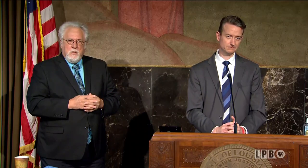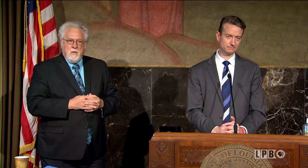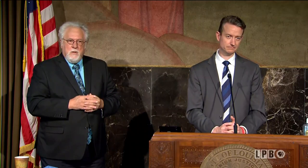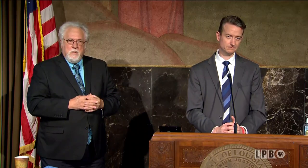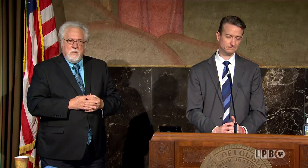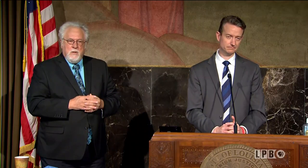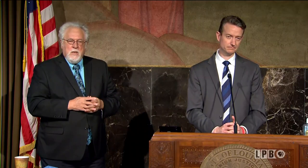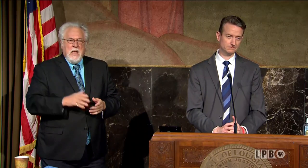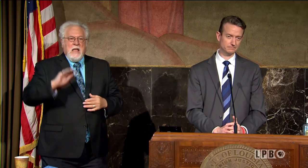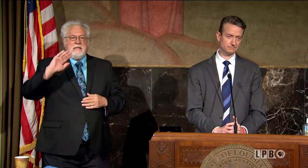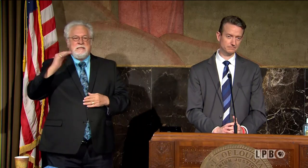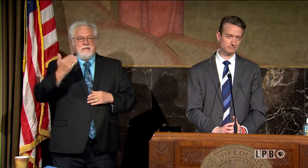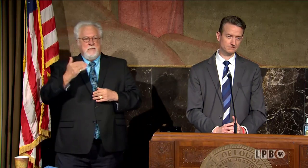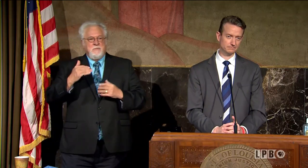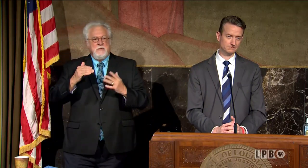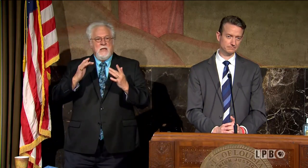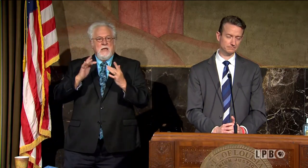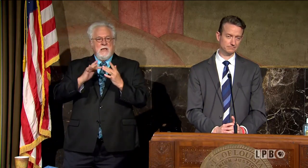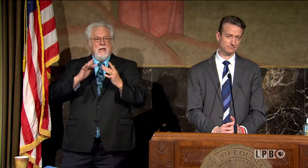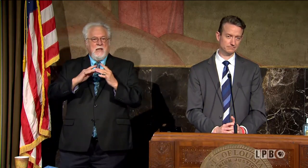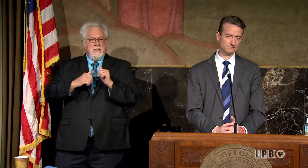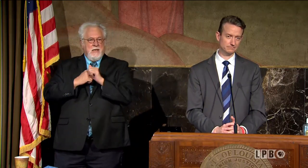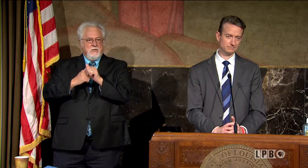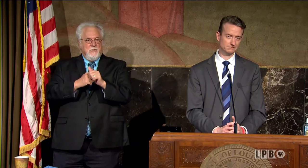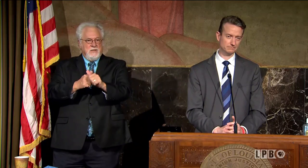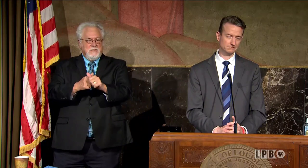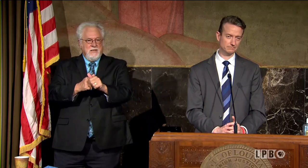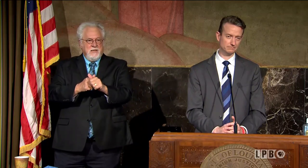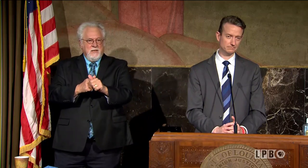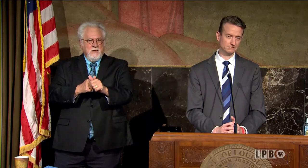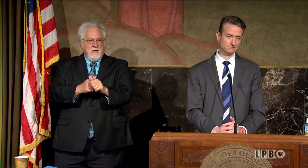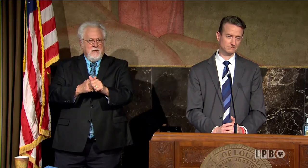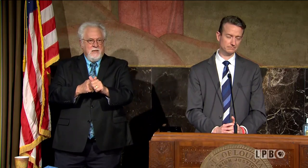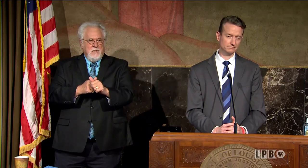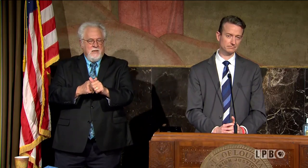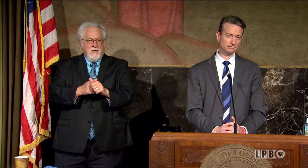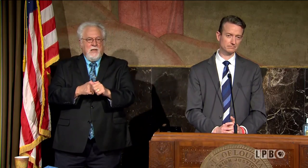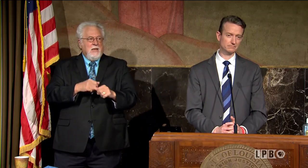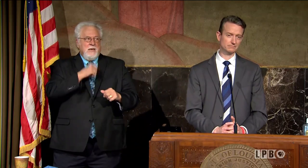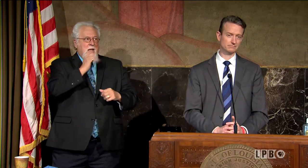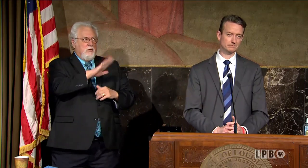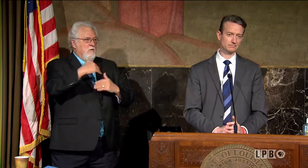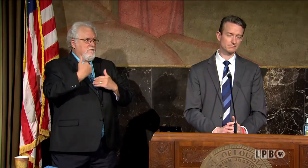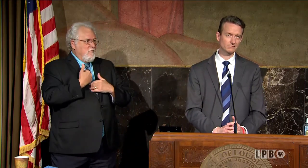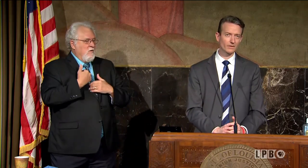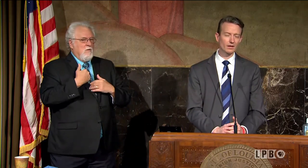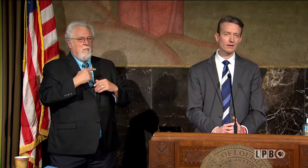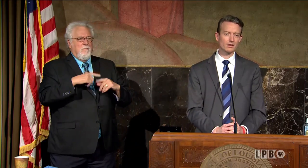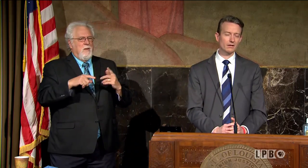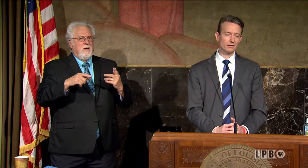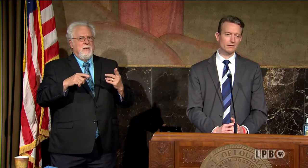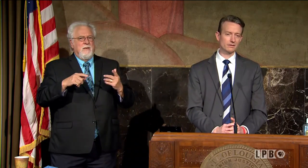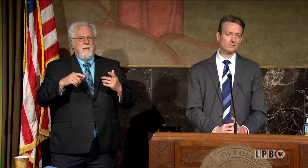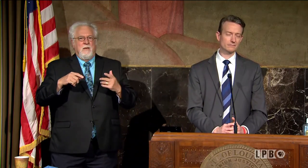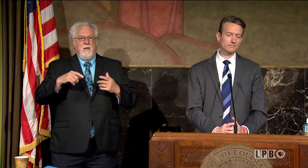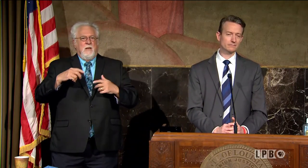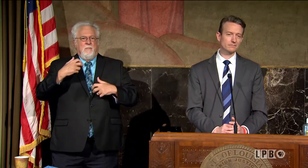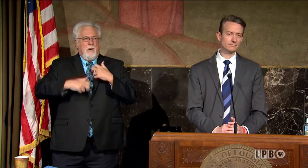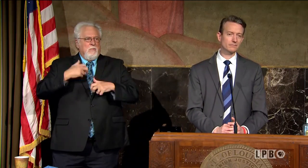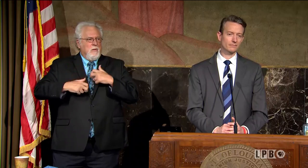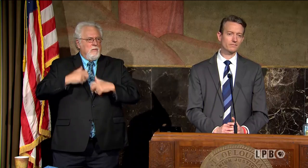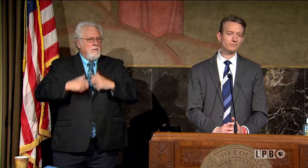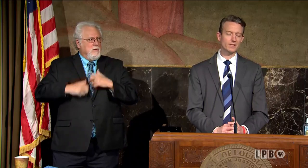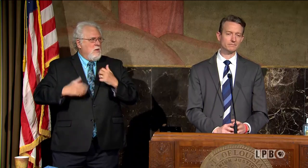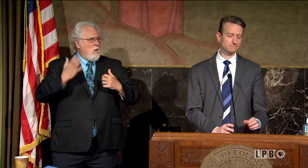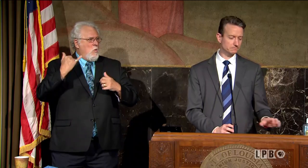it seems like contact tracing, the effort here and elsewhere, like you said, maybe through no fault of anyone, is a failure. Why continue? Why waste these